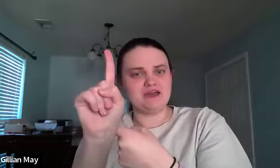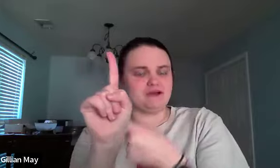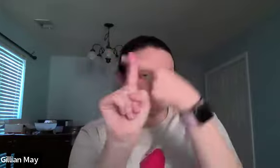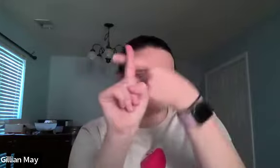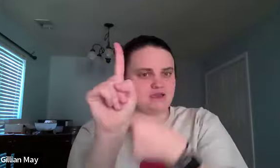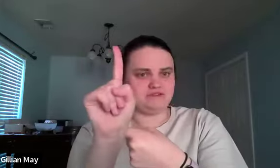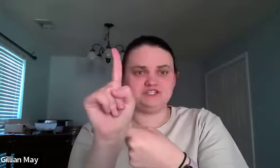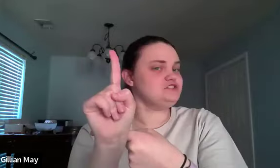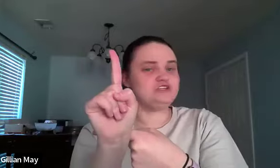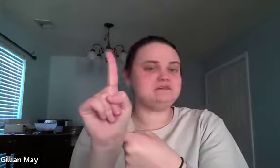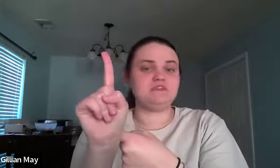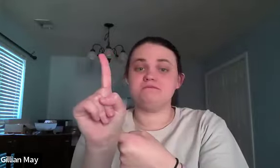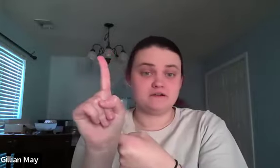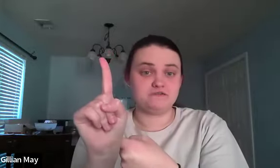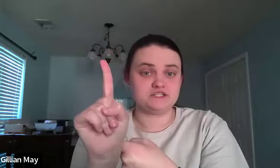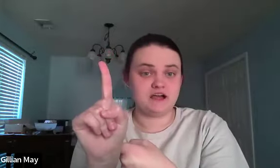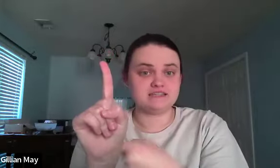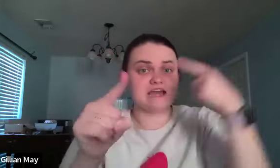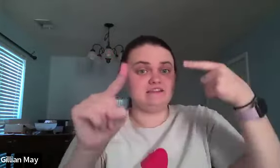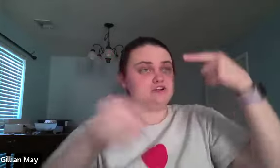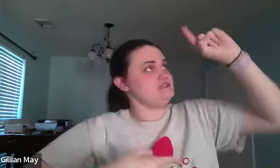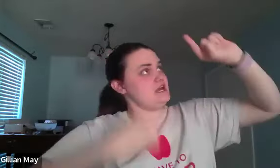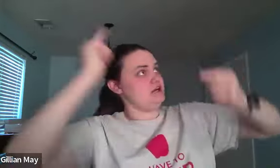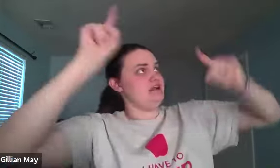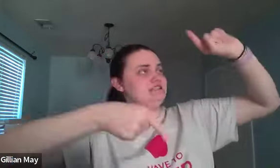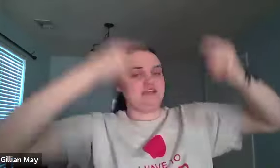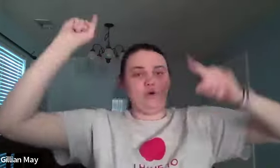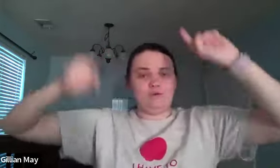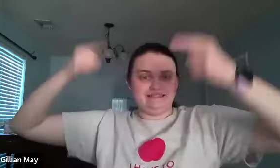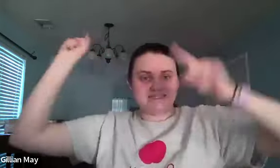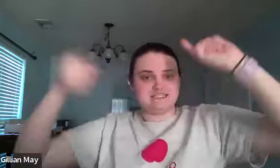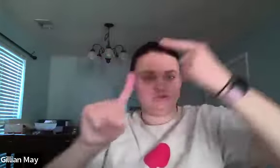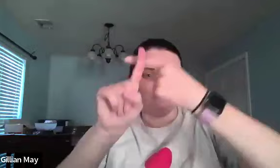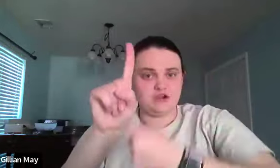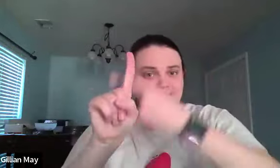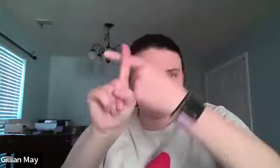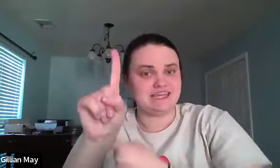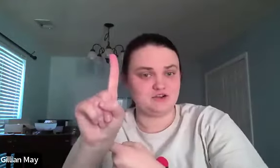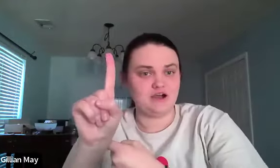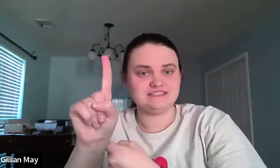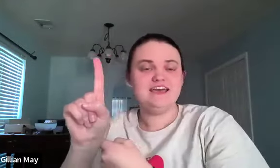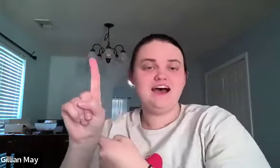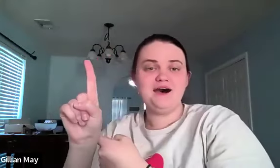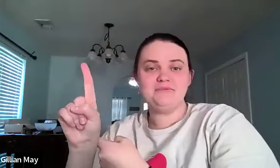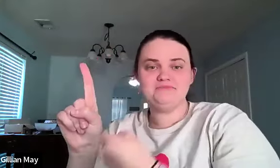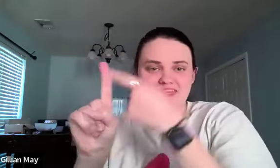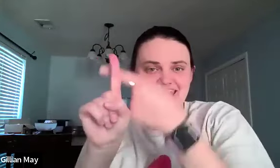about describing this. Y'all should have seen me the very first class. I literally sat here and I did like a whole like dancing routine trying to get this hand across. It's